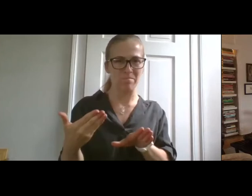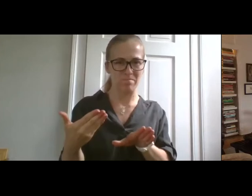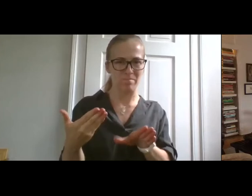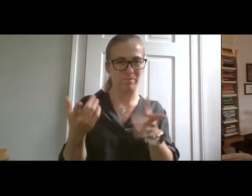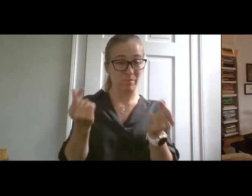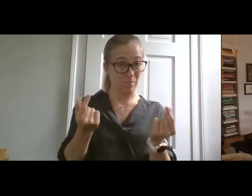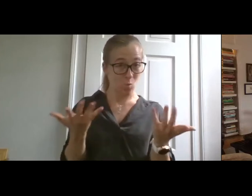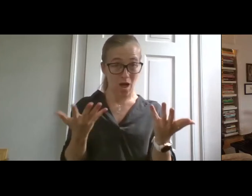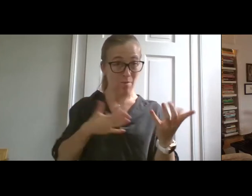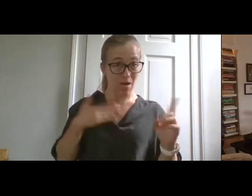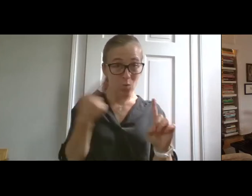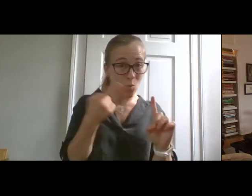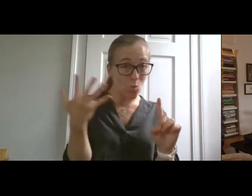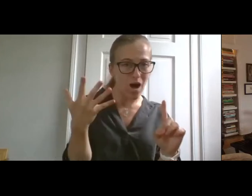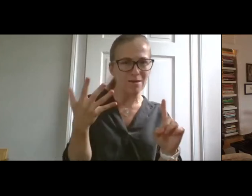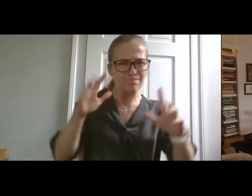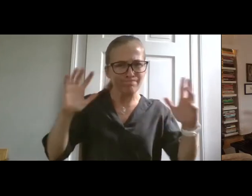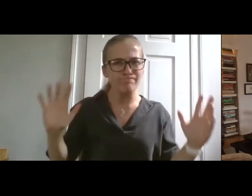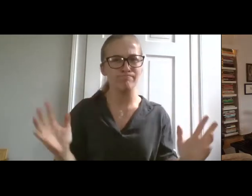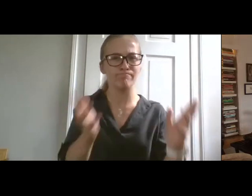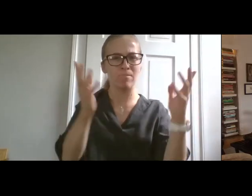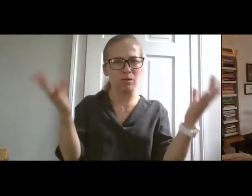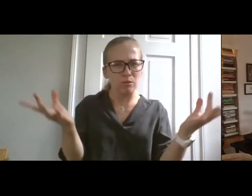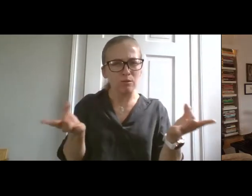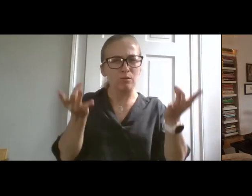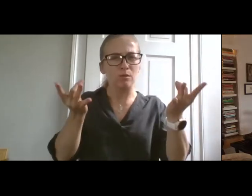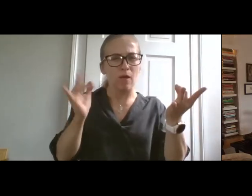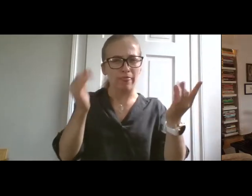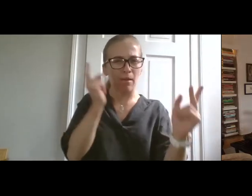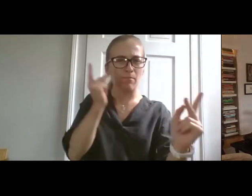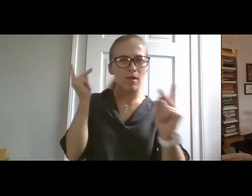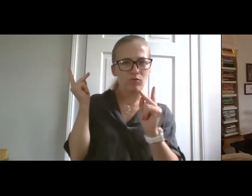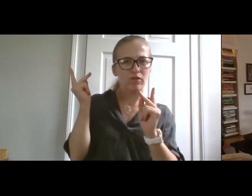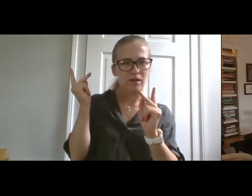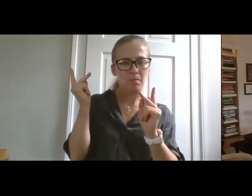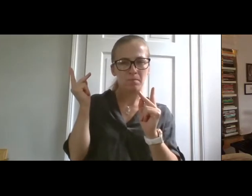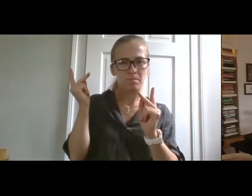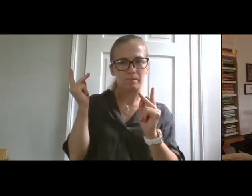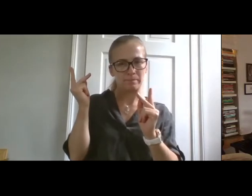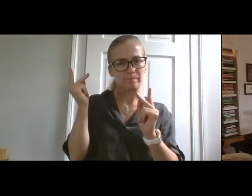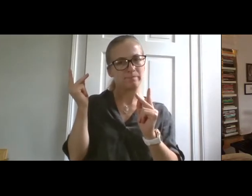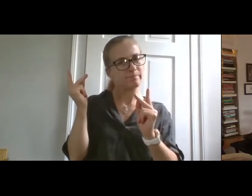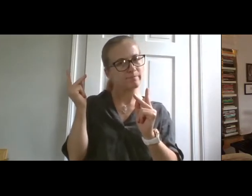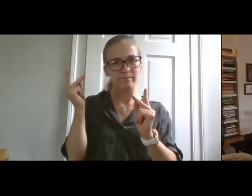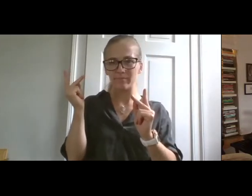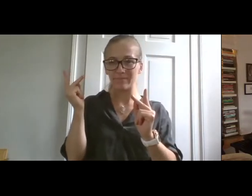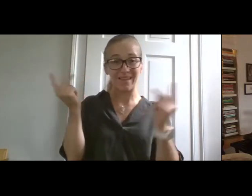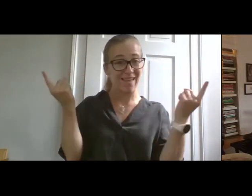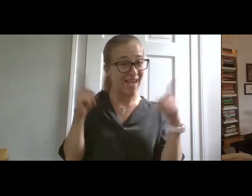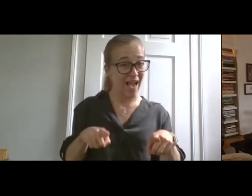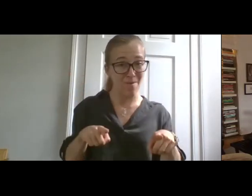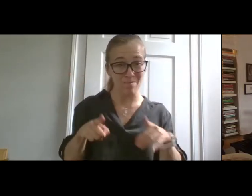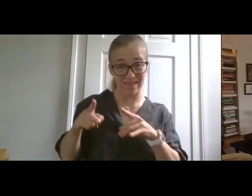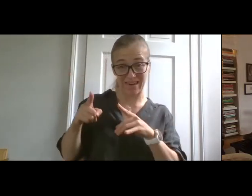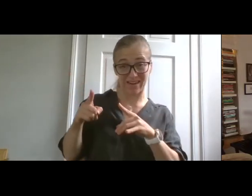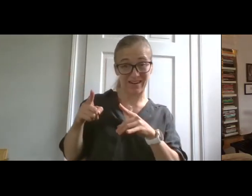to enact or meditate on those memories. And somehow within the